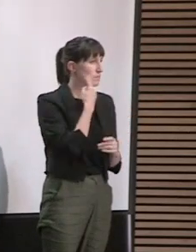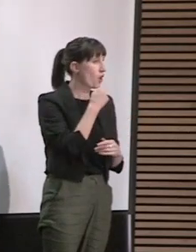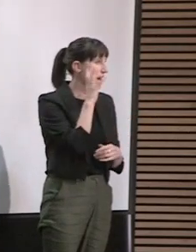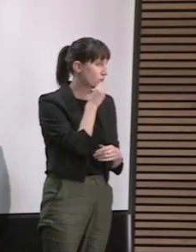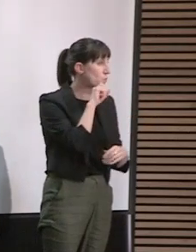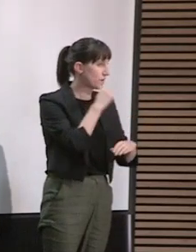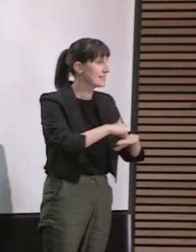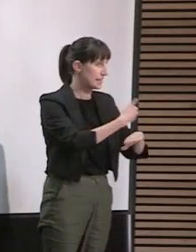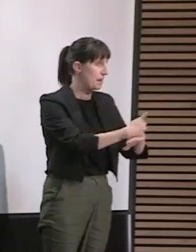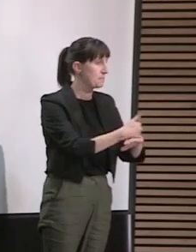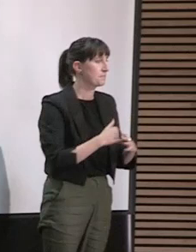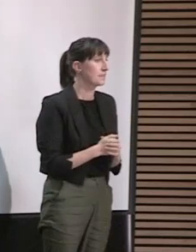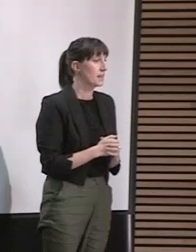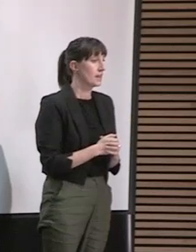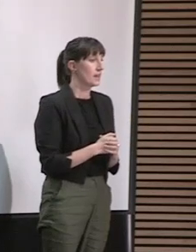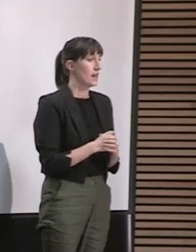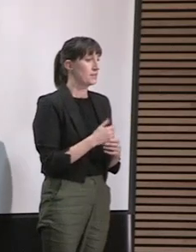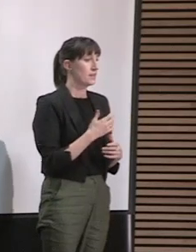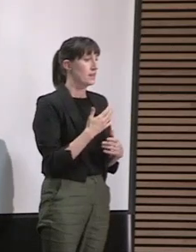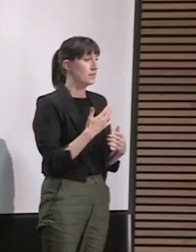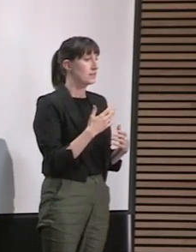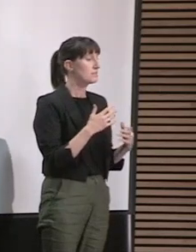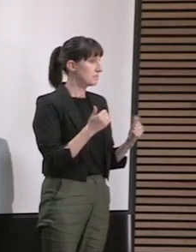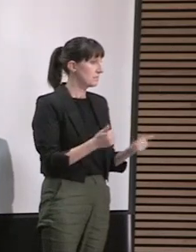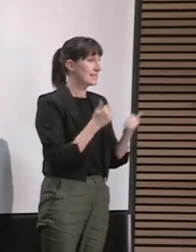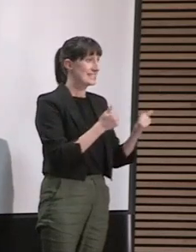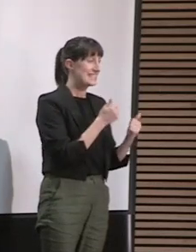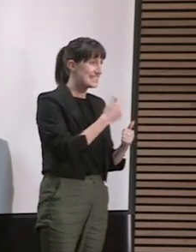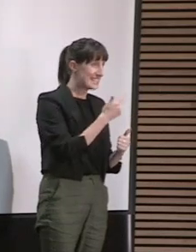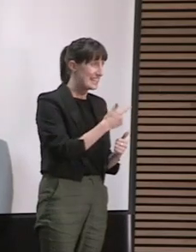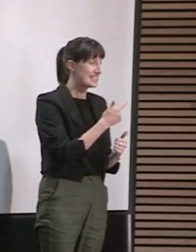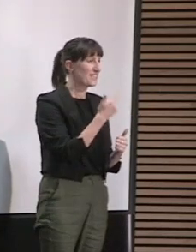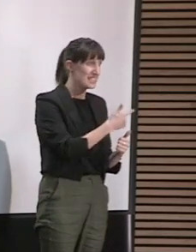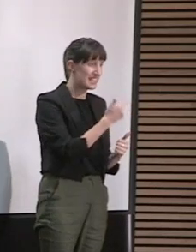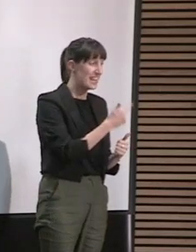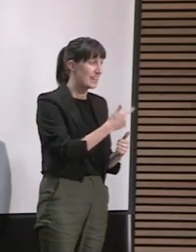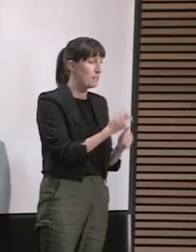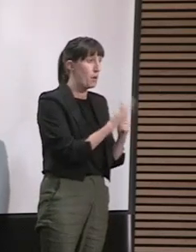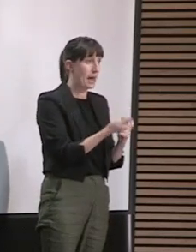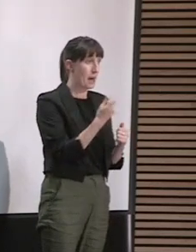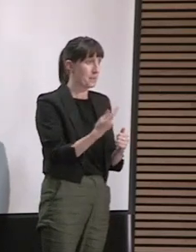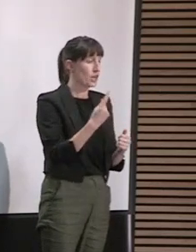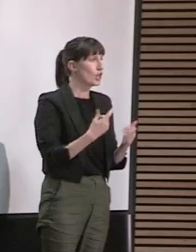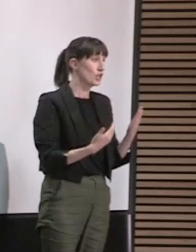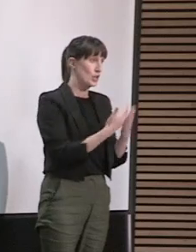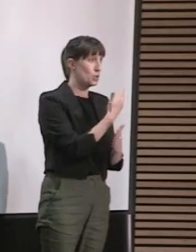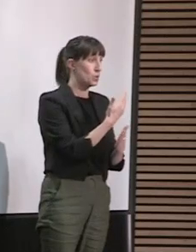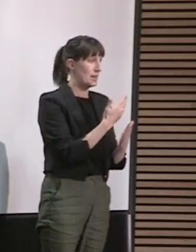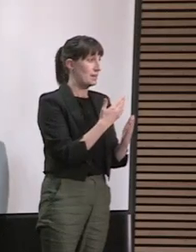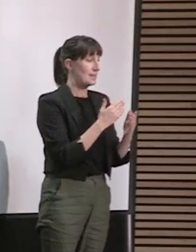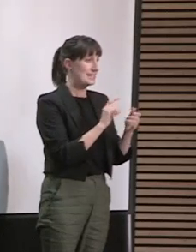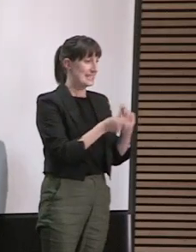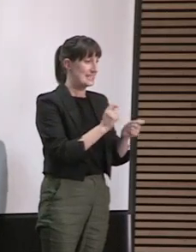20 community testing centres in metropolitan Auckland, 17 of which are pop-ups that have been established since the new outbreak was